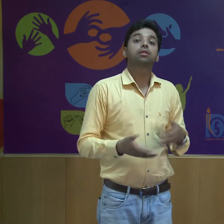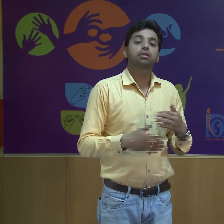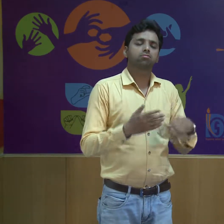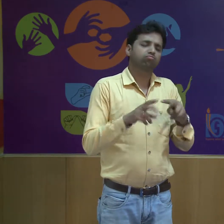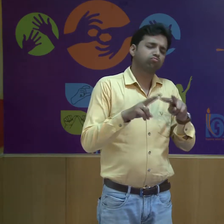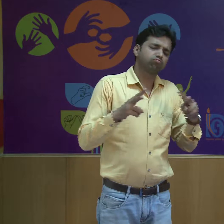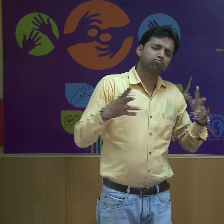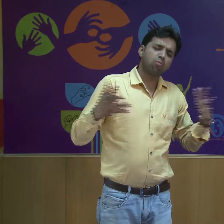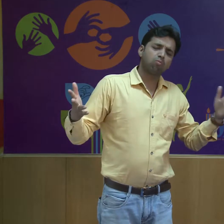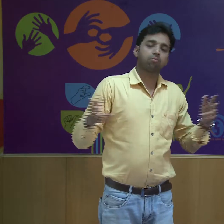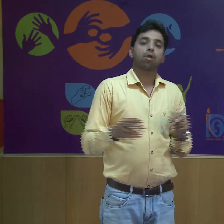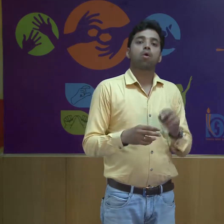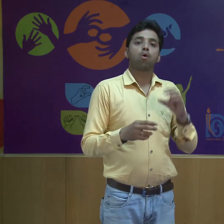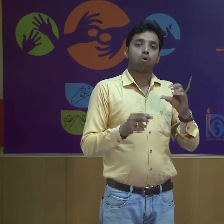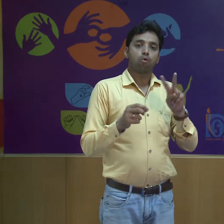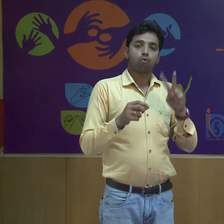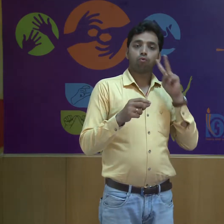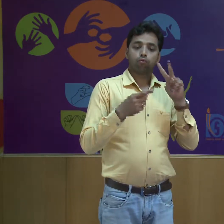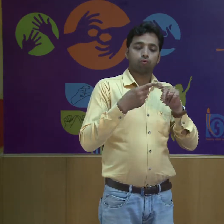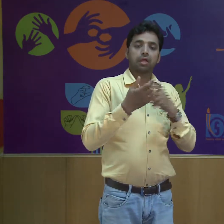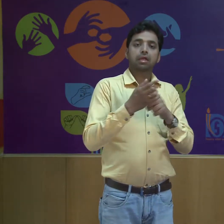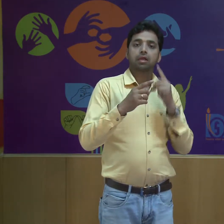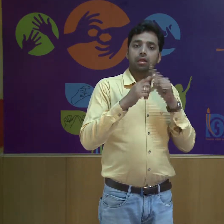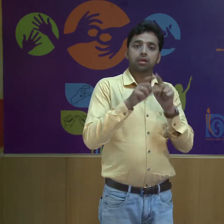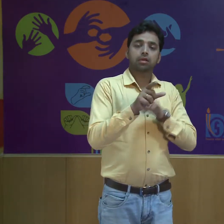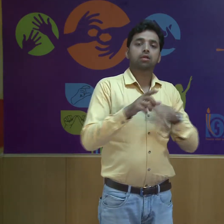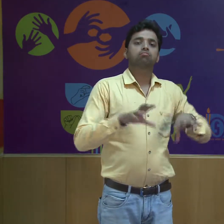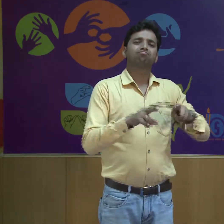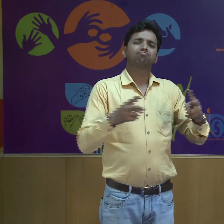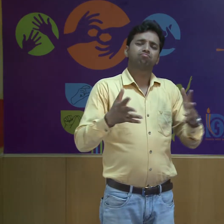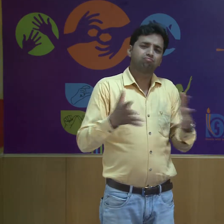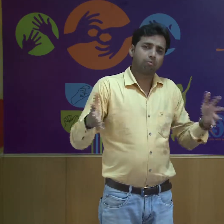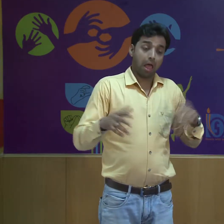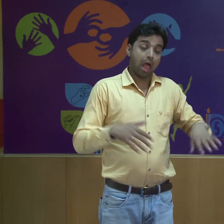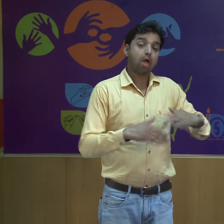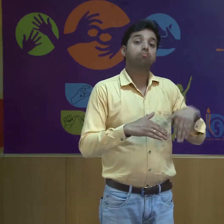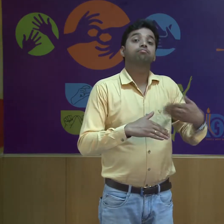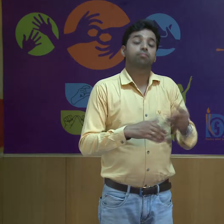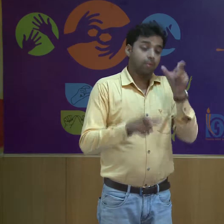much variety. However, the people of India are united.